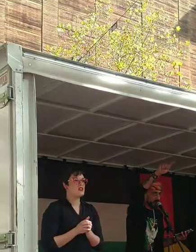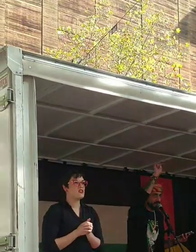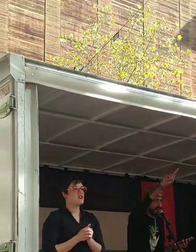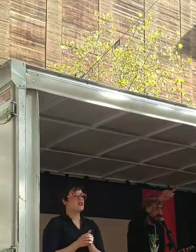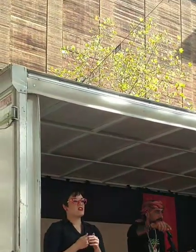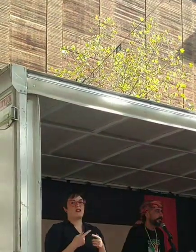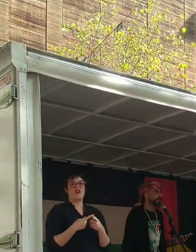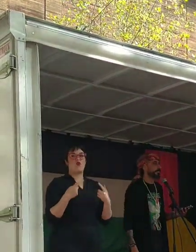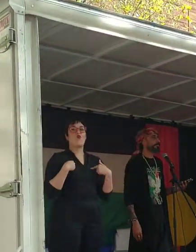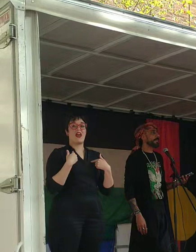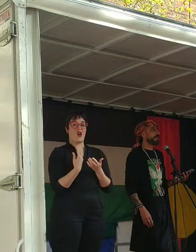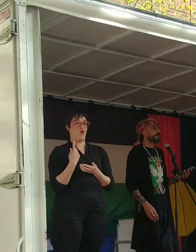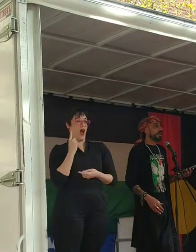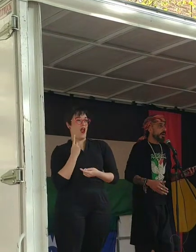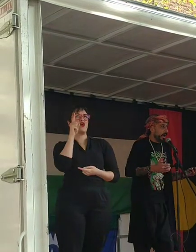one and you are done.